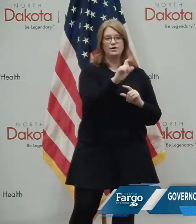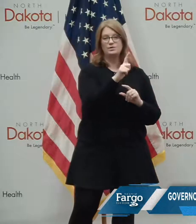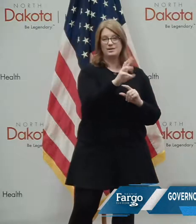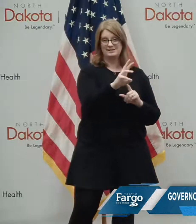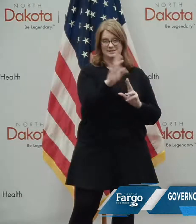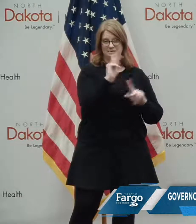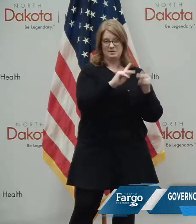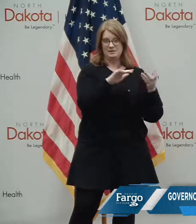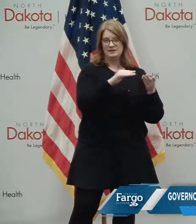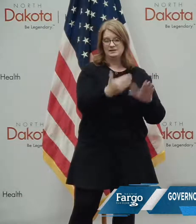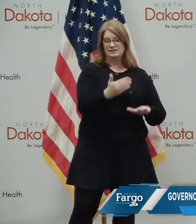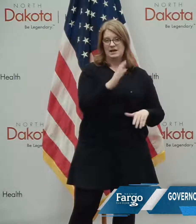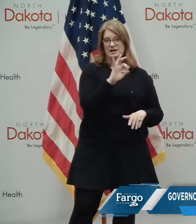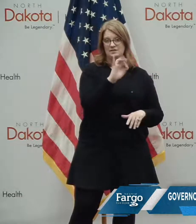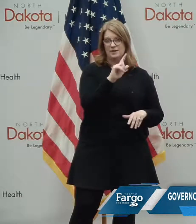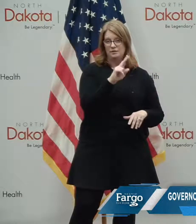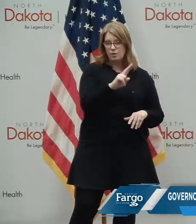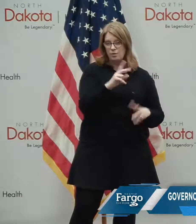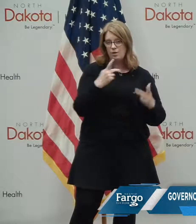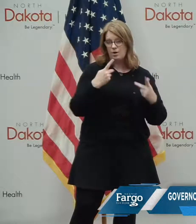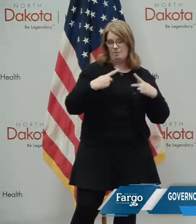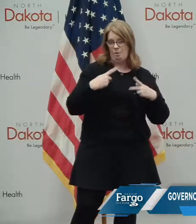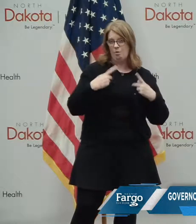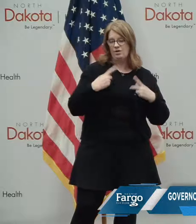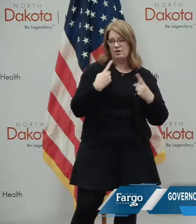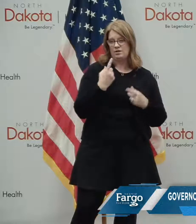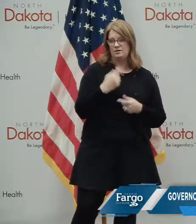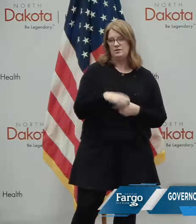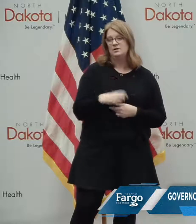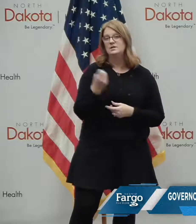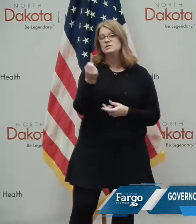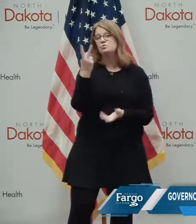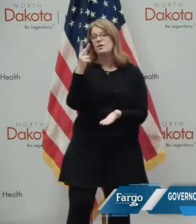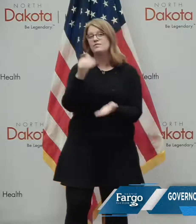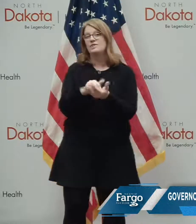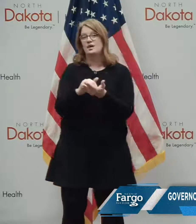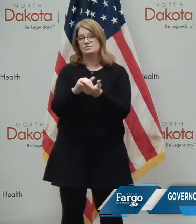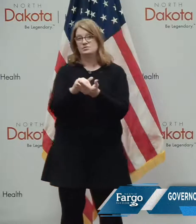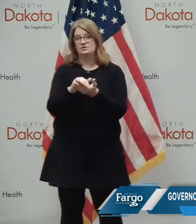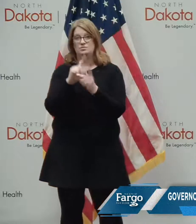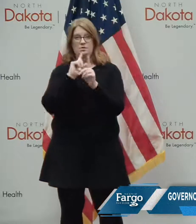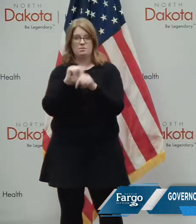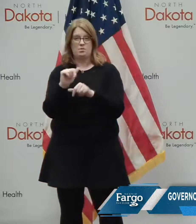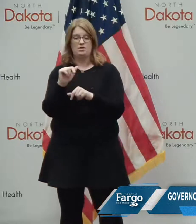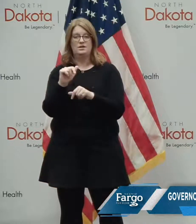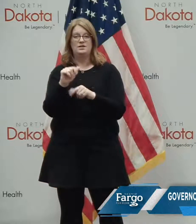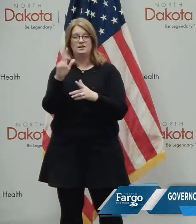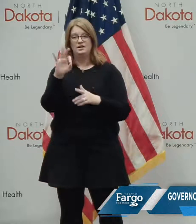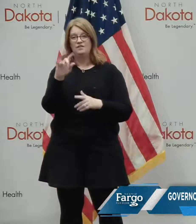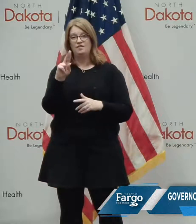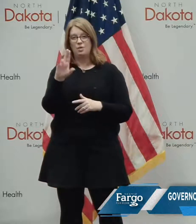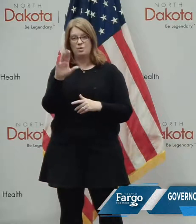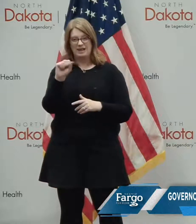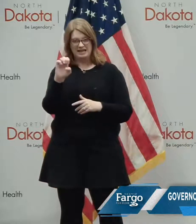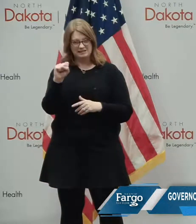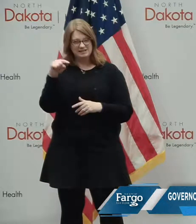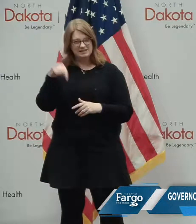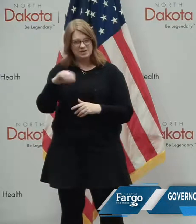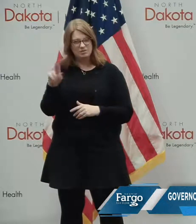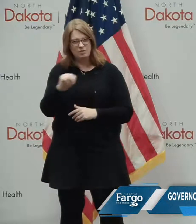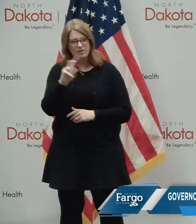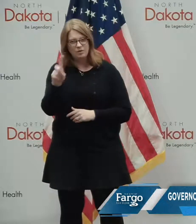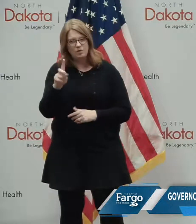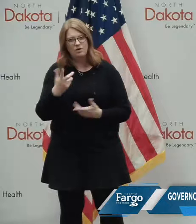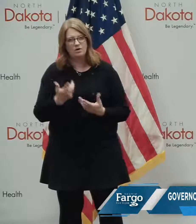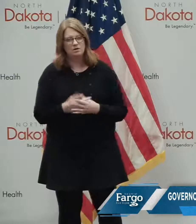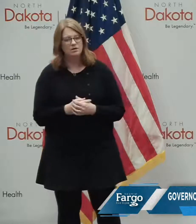died from the flu or pneumonia last year. 12,000 reported influenza cases in North Dakota last year, and as